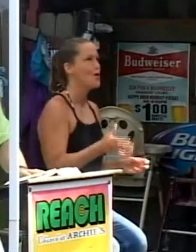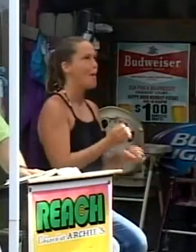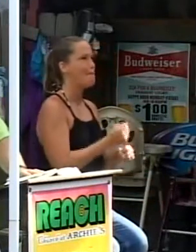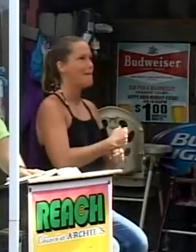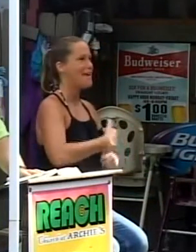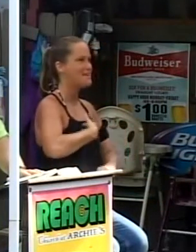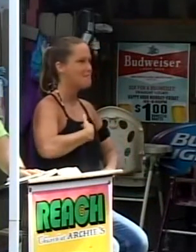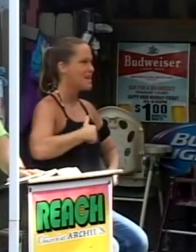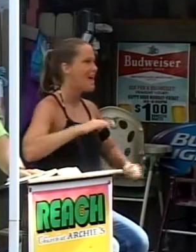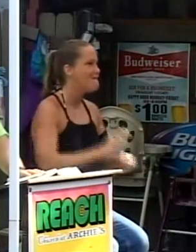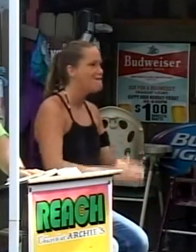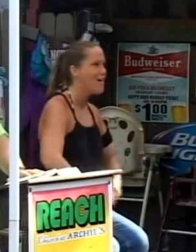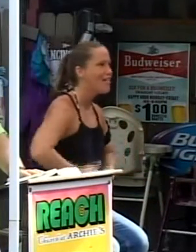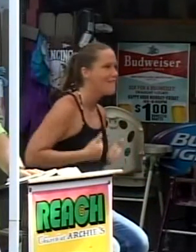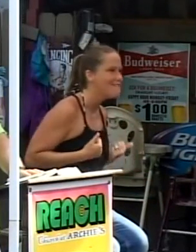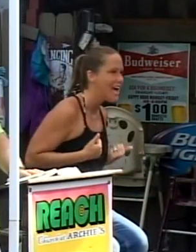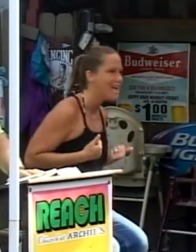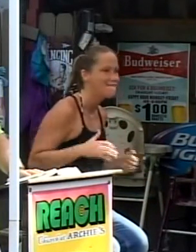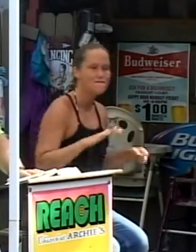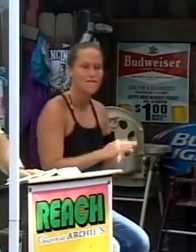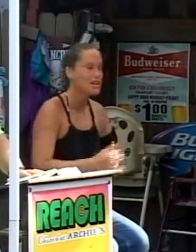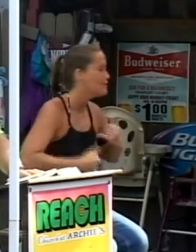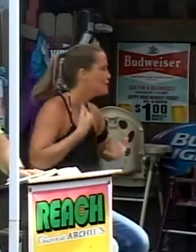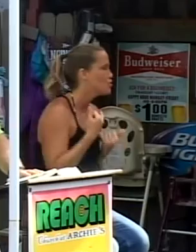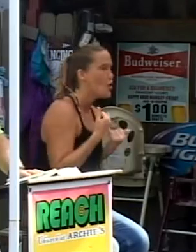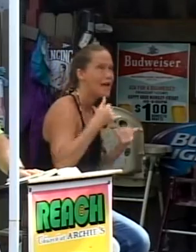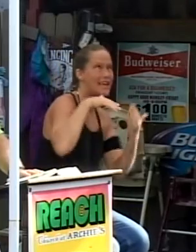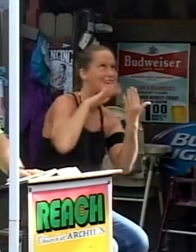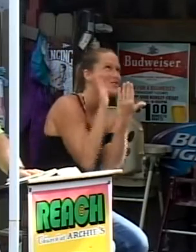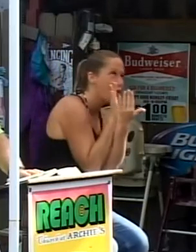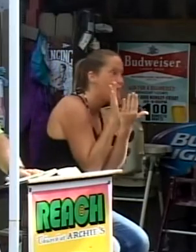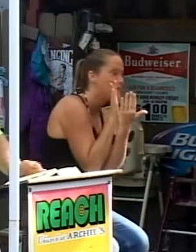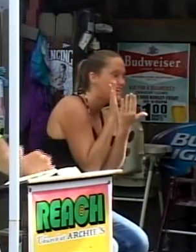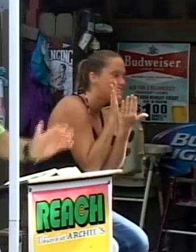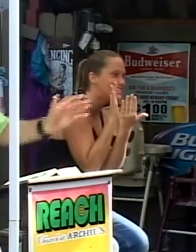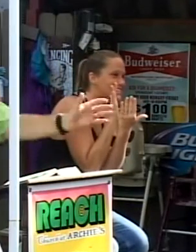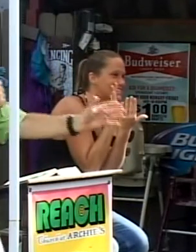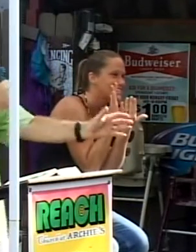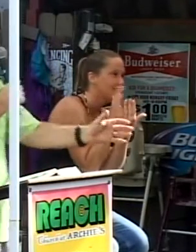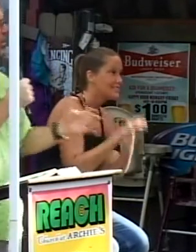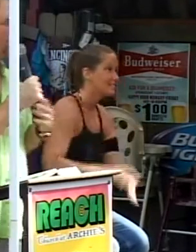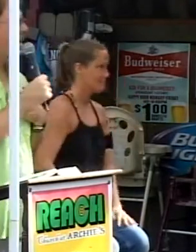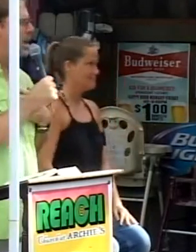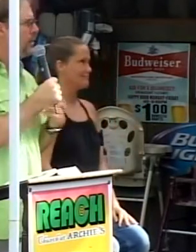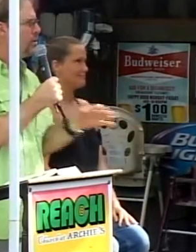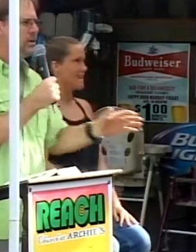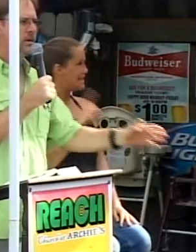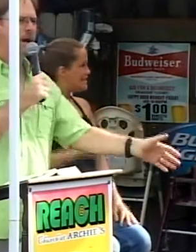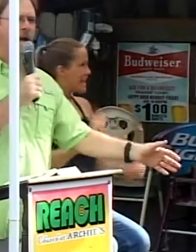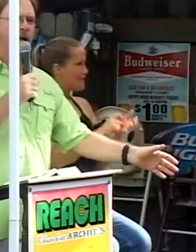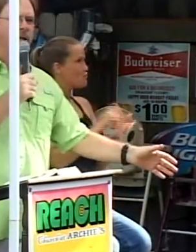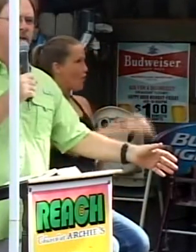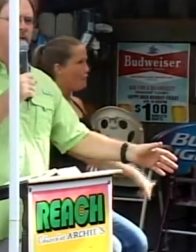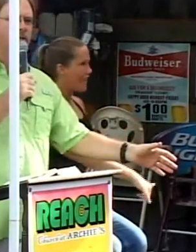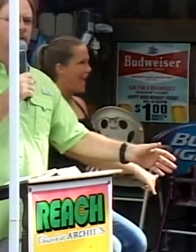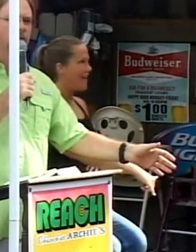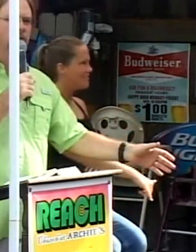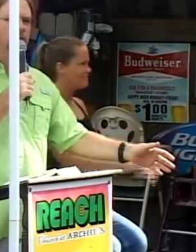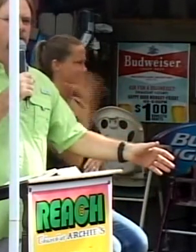what David wrote back in the old covenant days. He's saying, "I know I'm going to